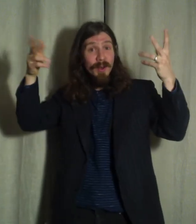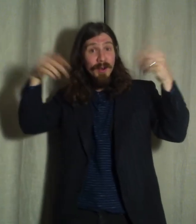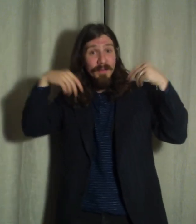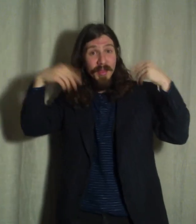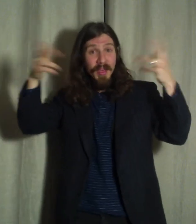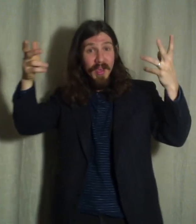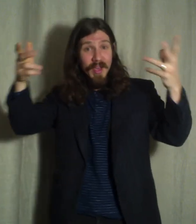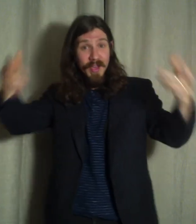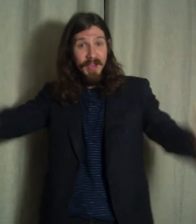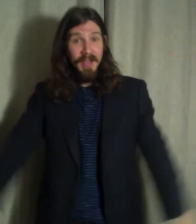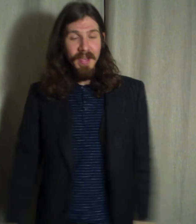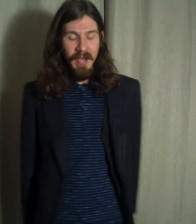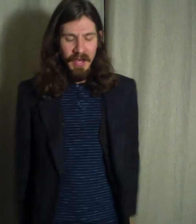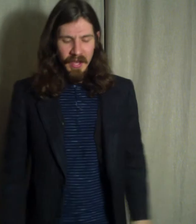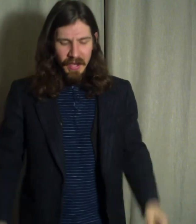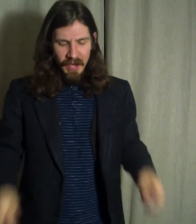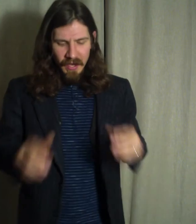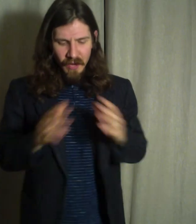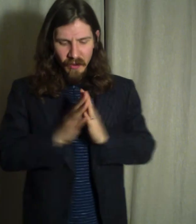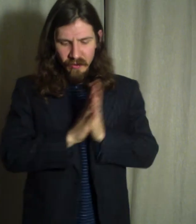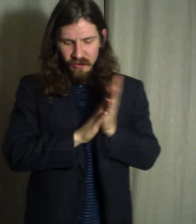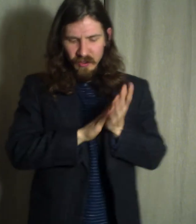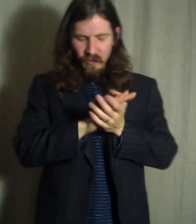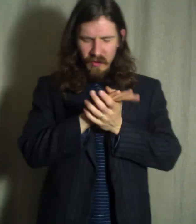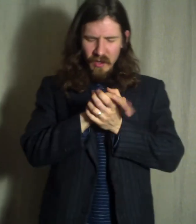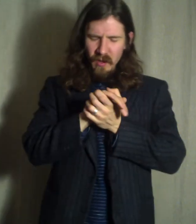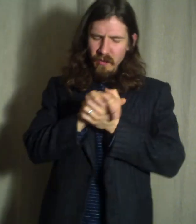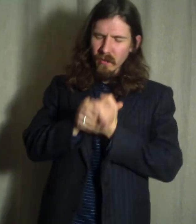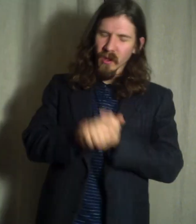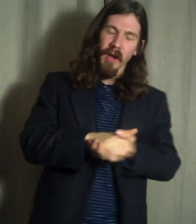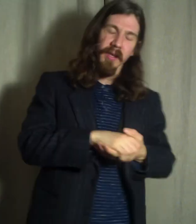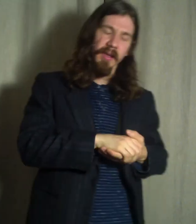of thing. Anyway, those are some of the melodic